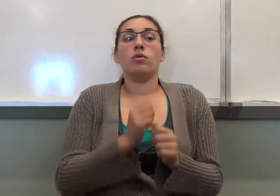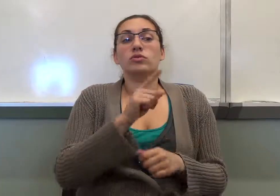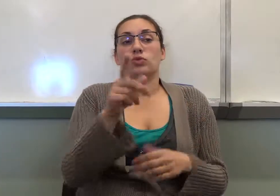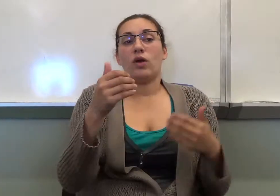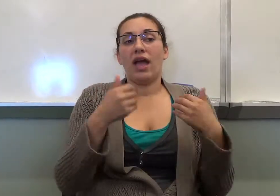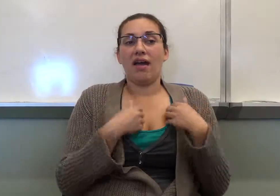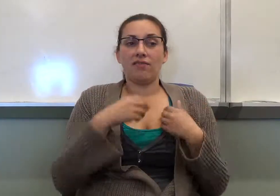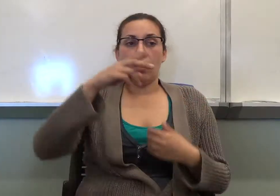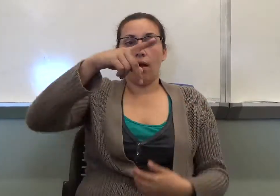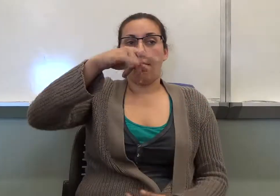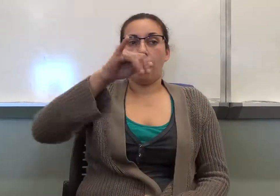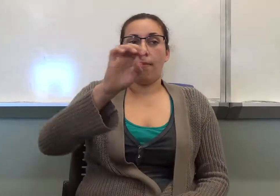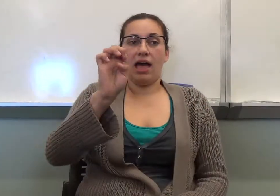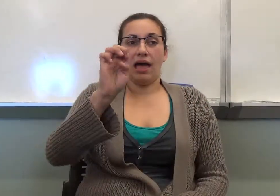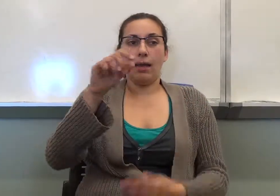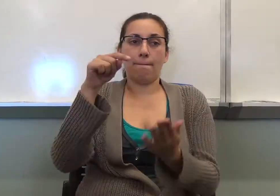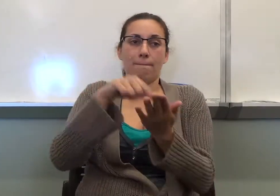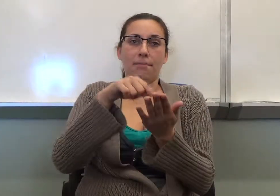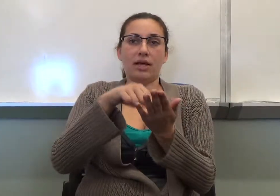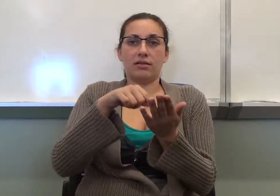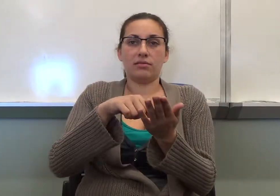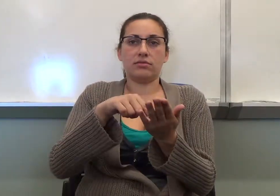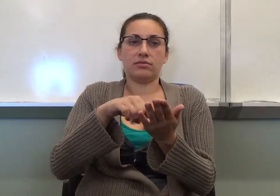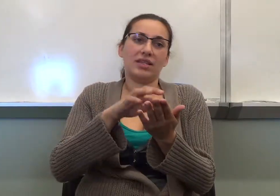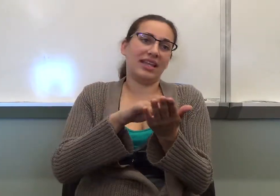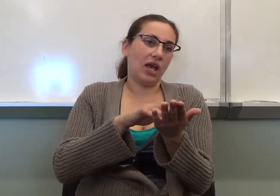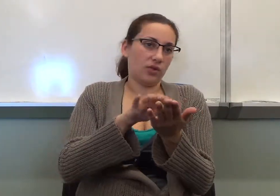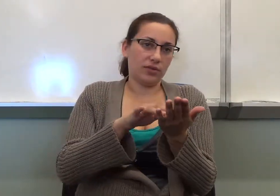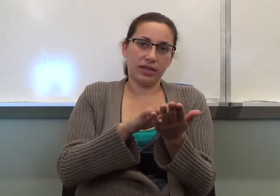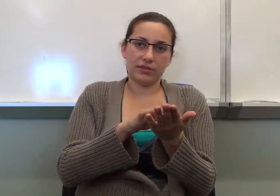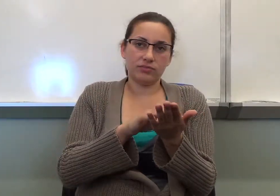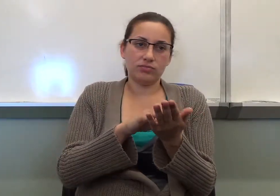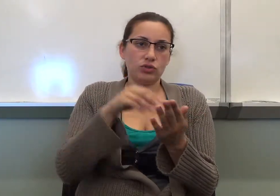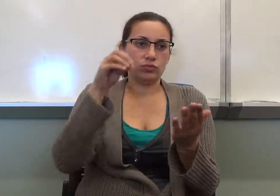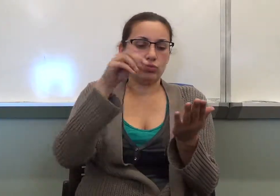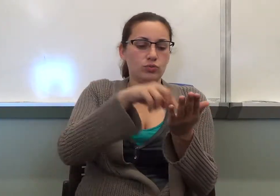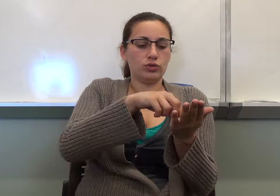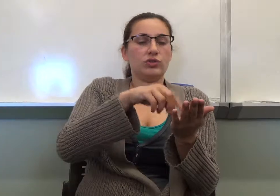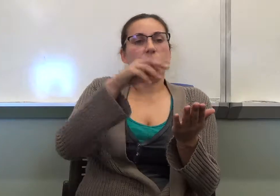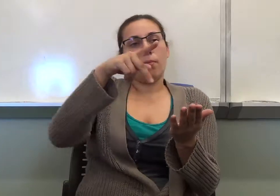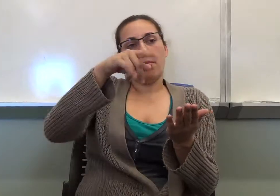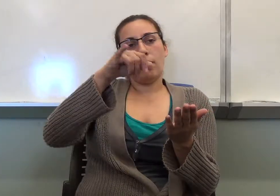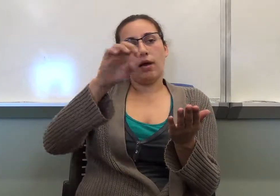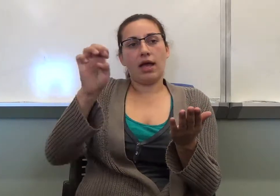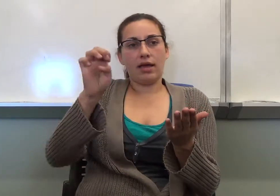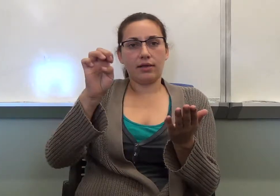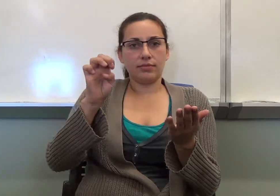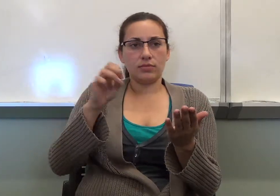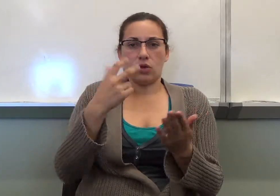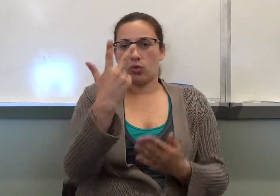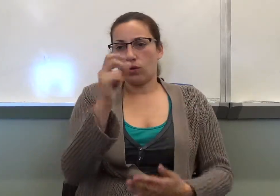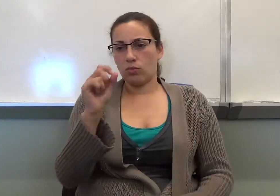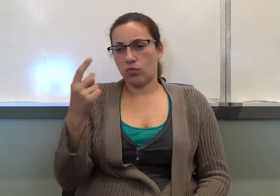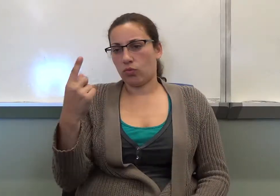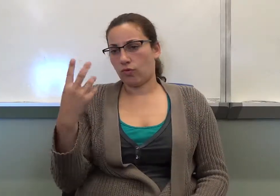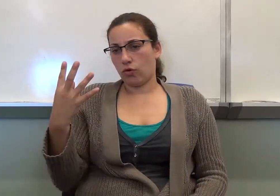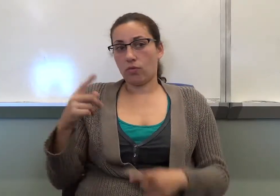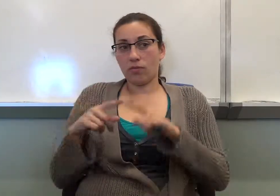calculator, so it's not hard to work with. You can just push the pi button. But this has nothing to do with